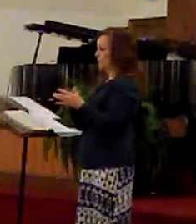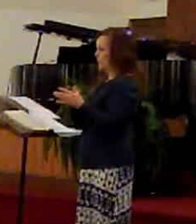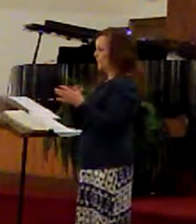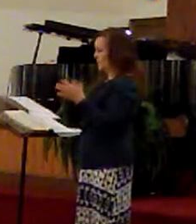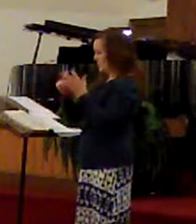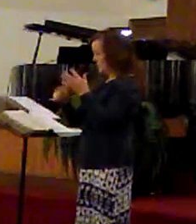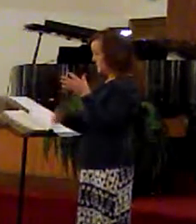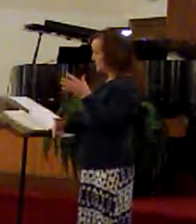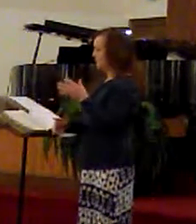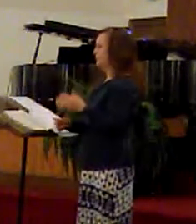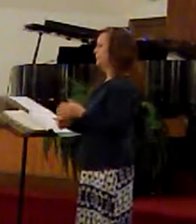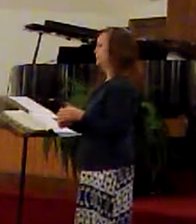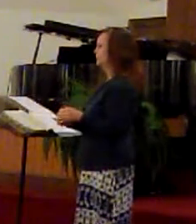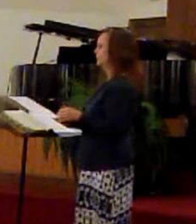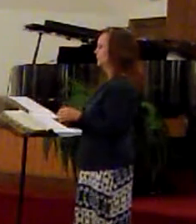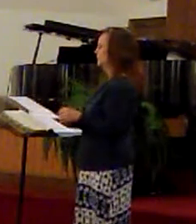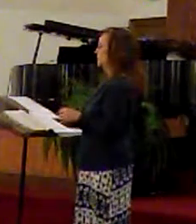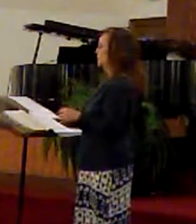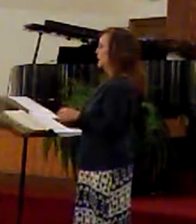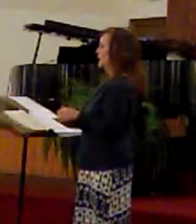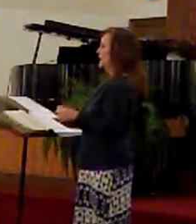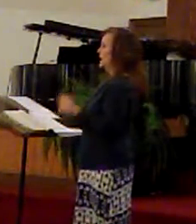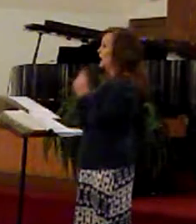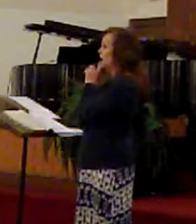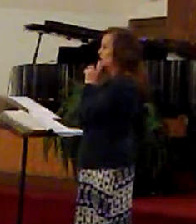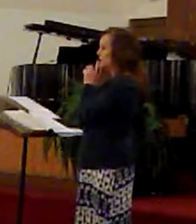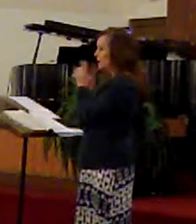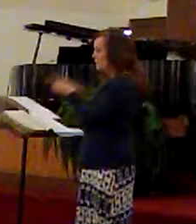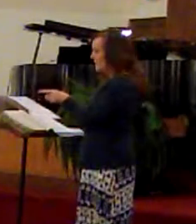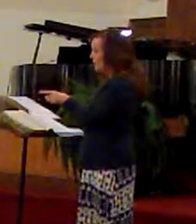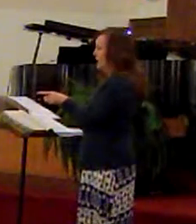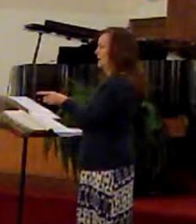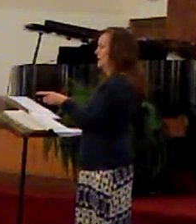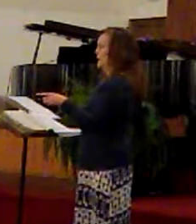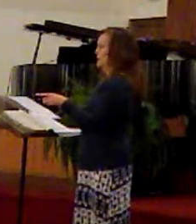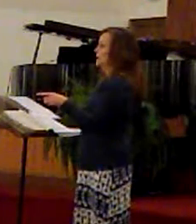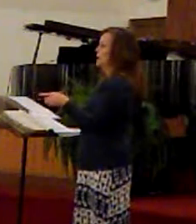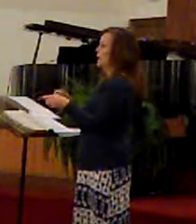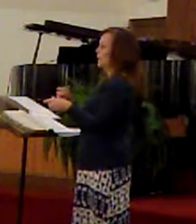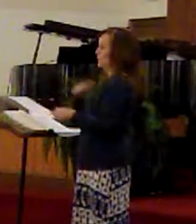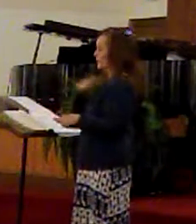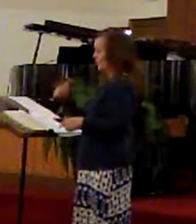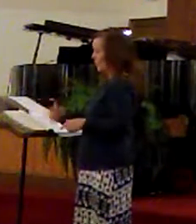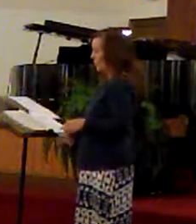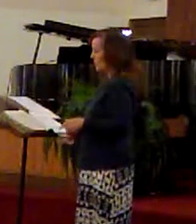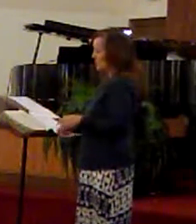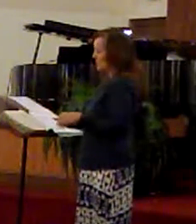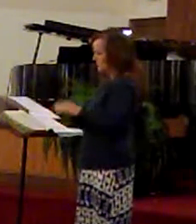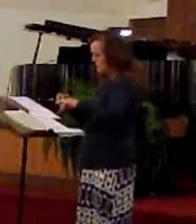7, is this. The key verse is the command by the Lord to study, to show,